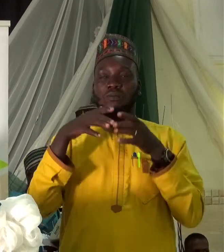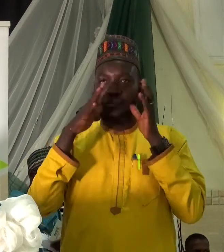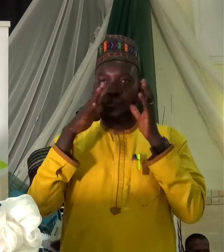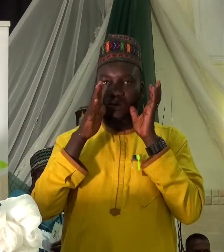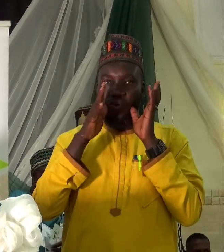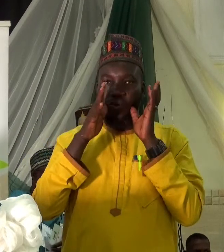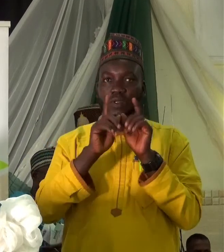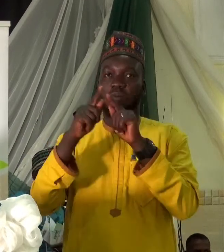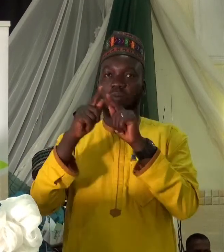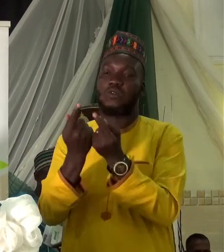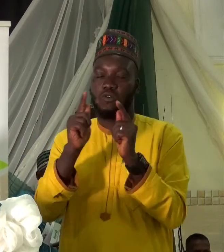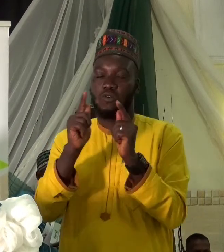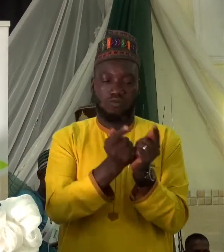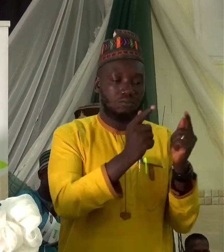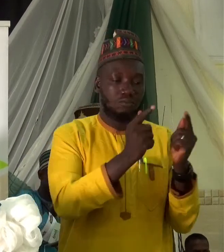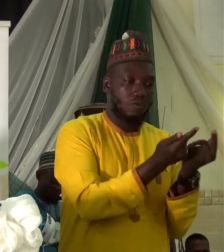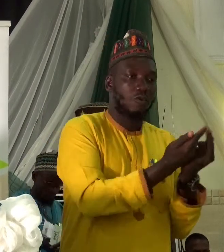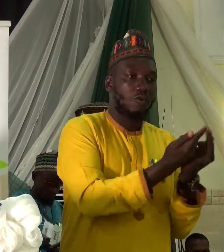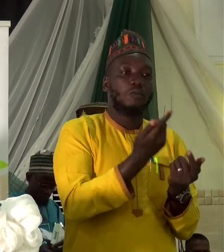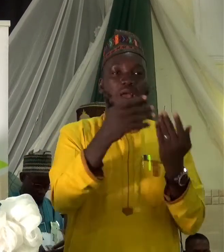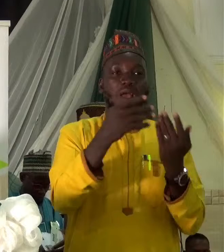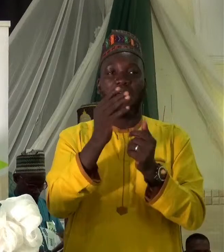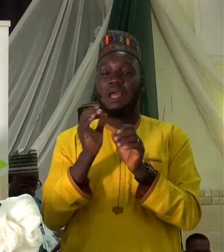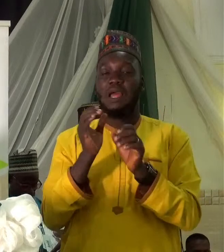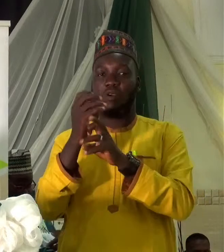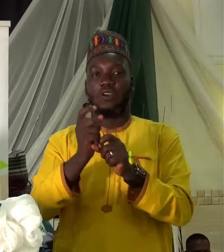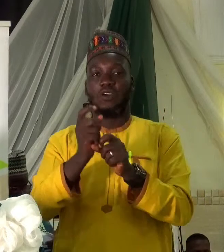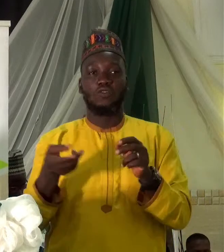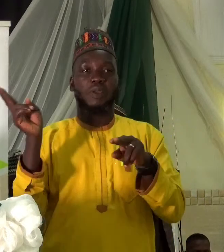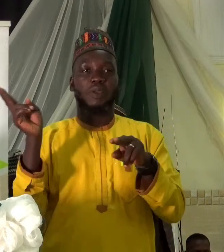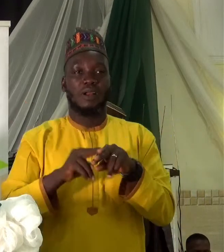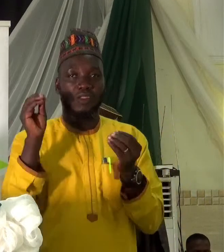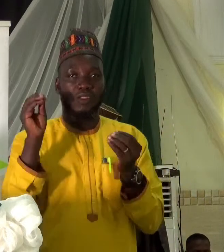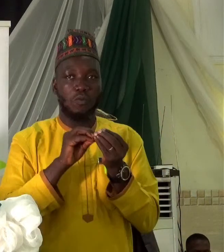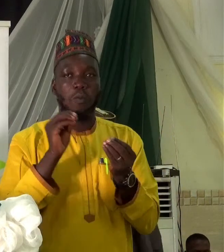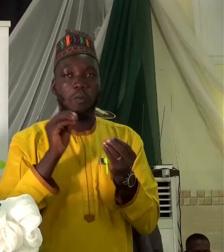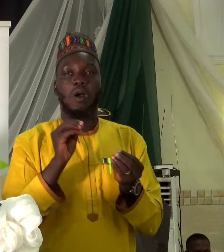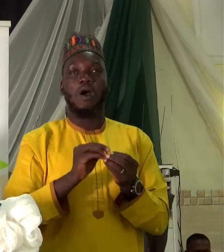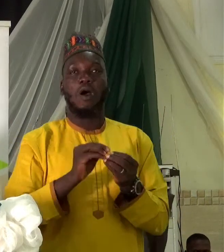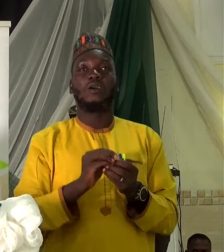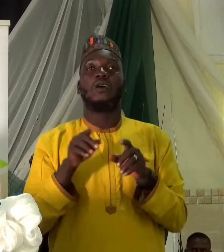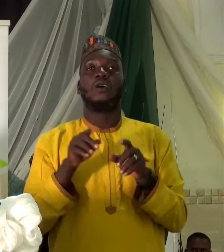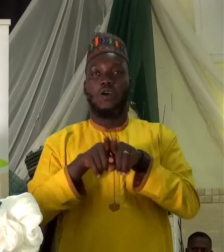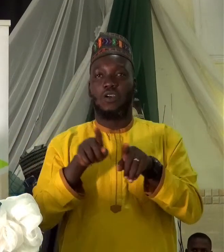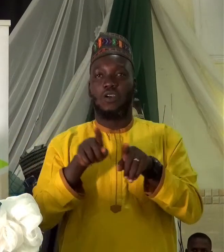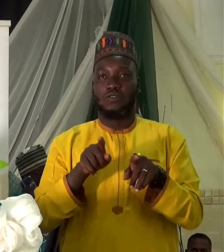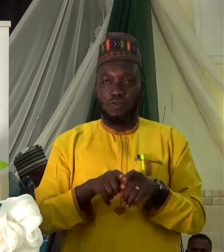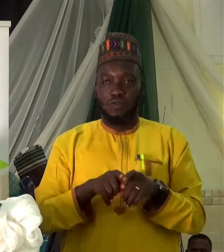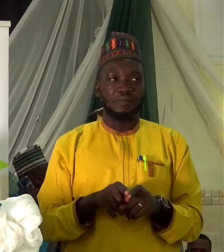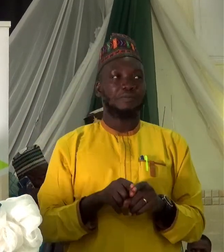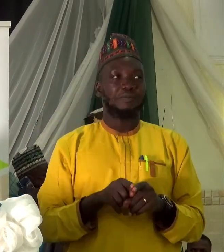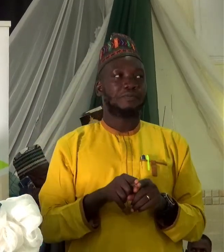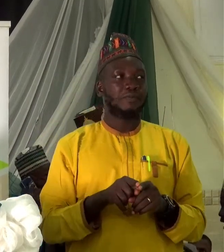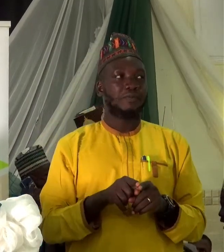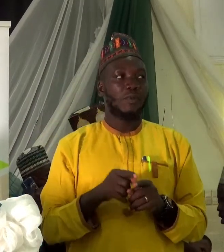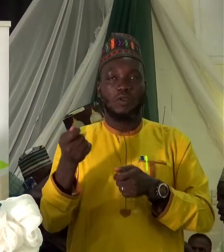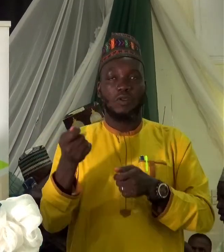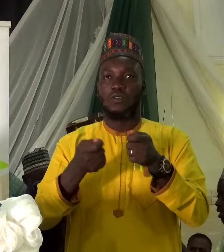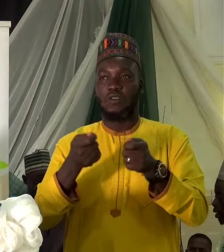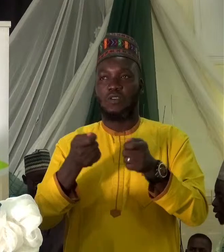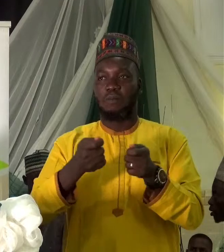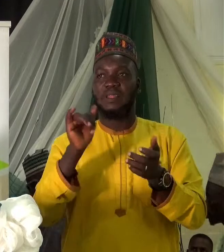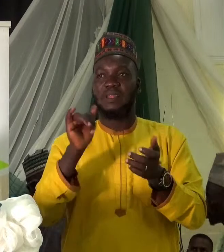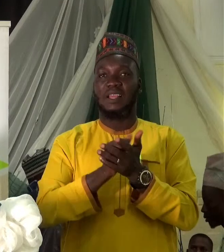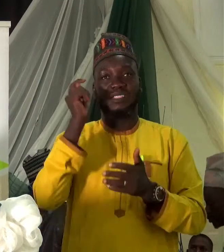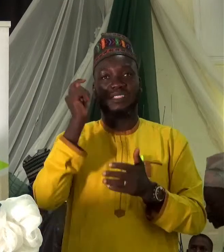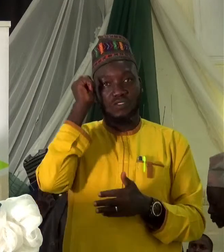je a ma lo soke leyin na ijoba oke ti Tinubu n sakoso re Olorun ba